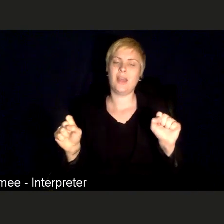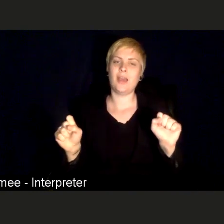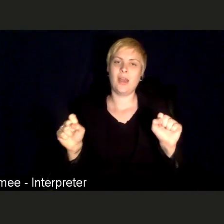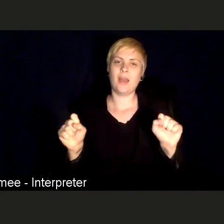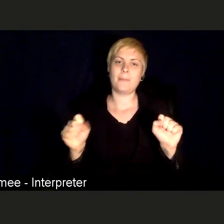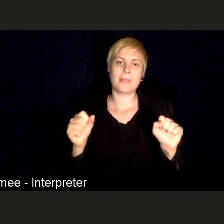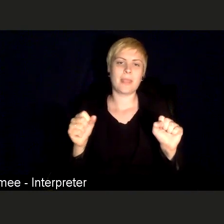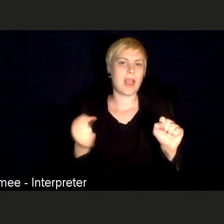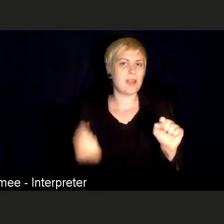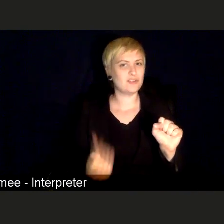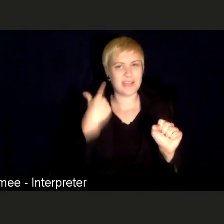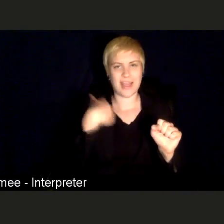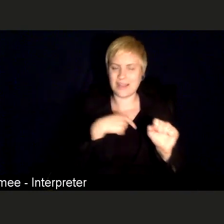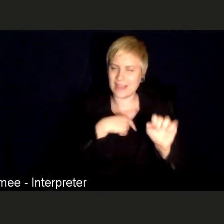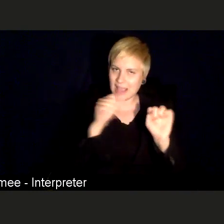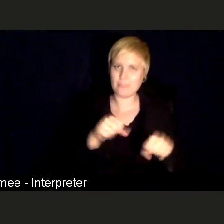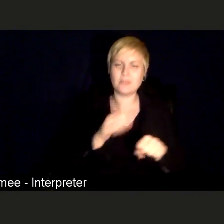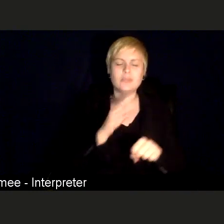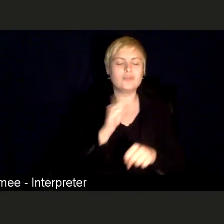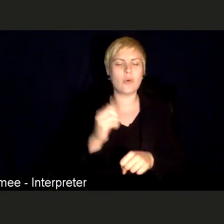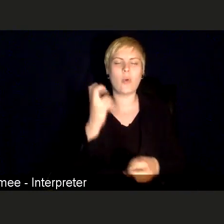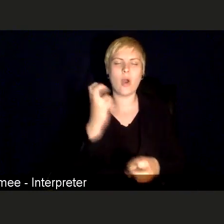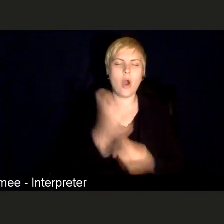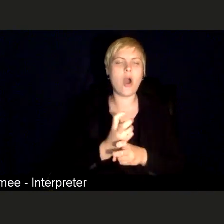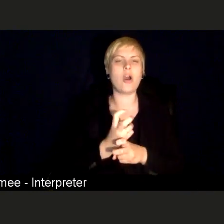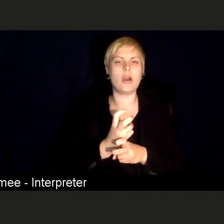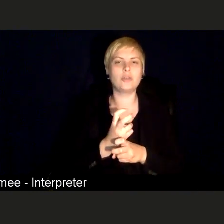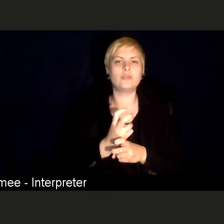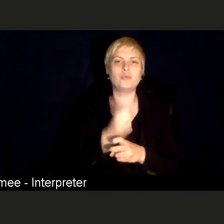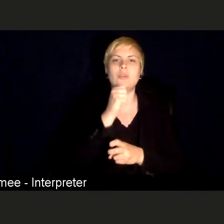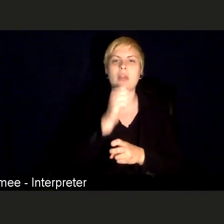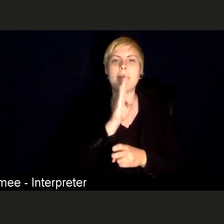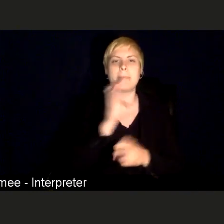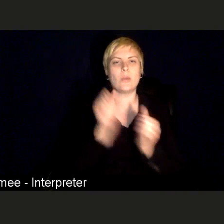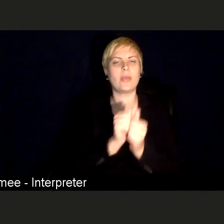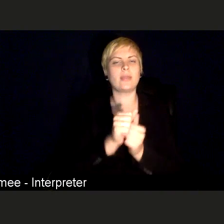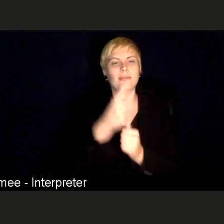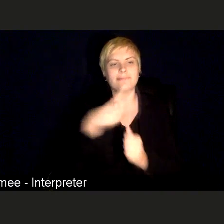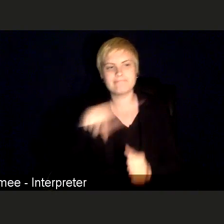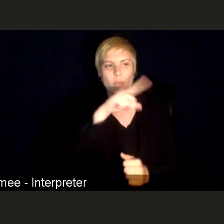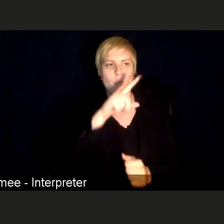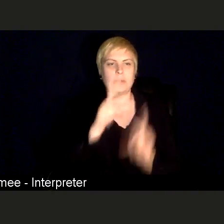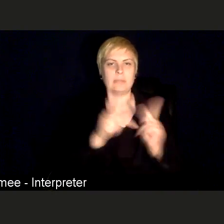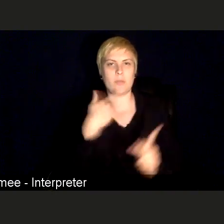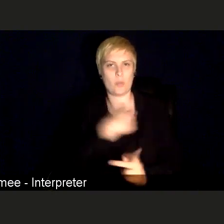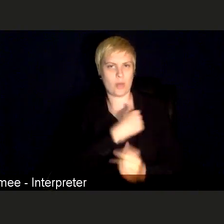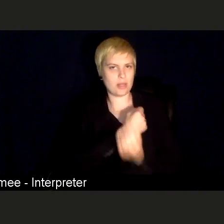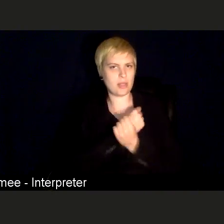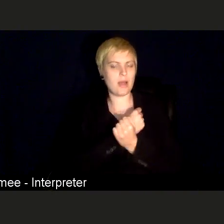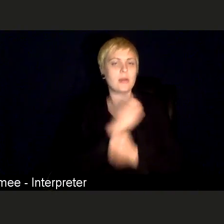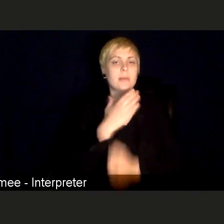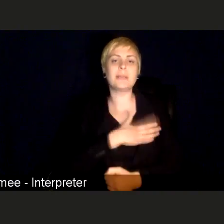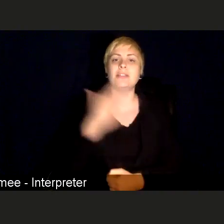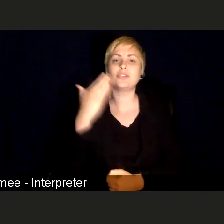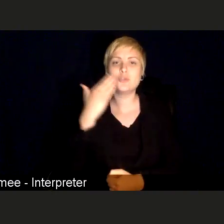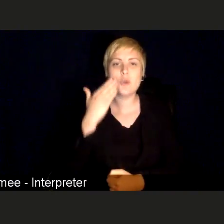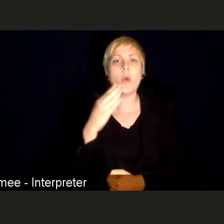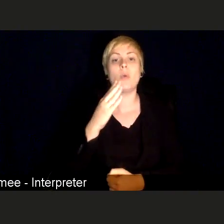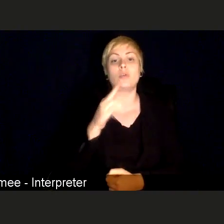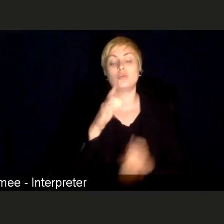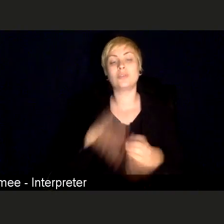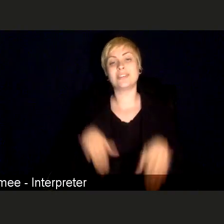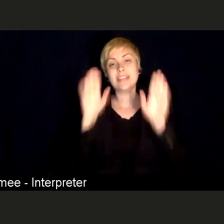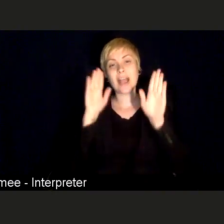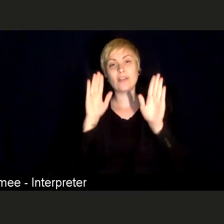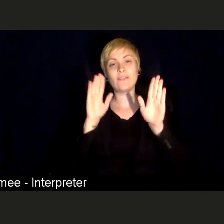to physically be around those that we love. But please know that by sacrificing physical closeness now, you